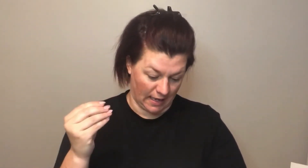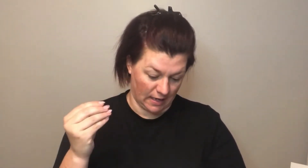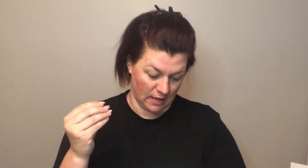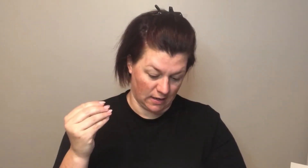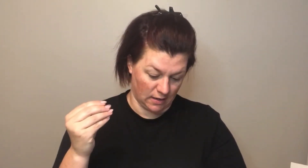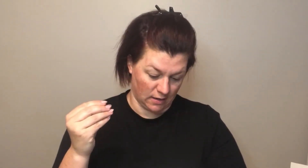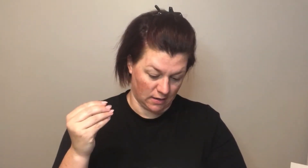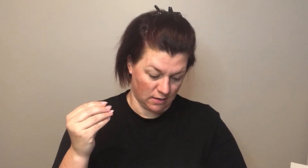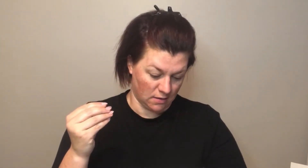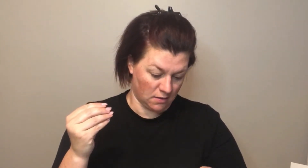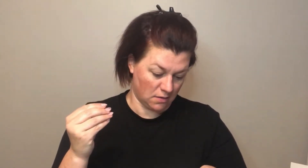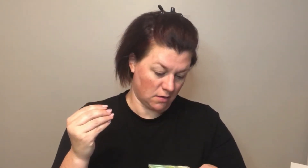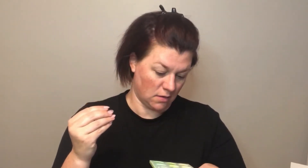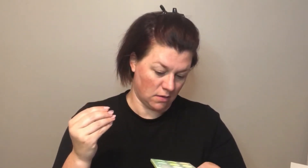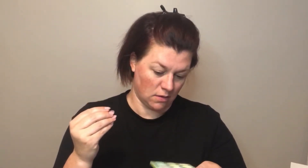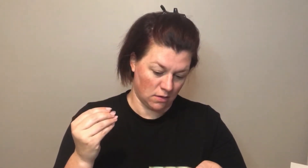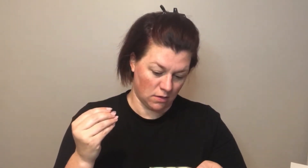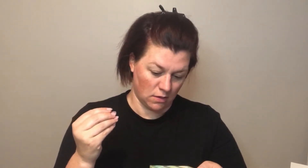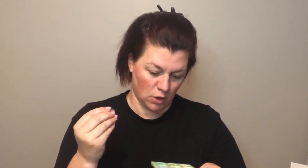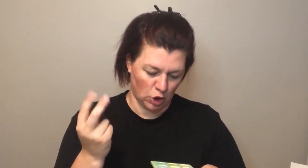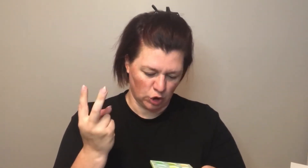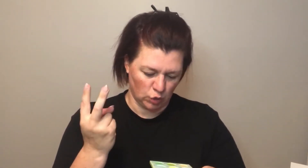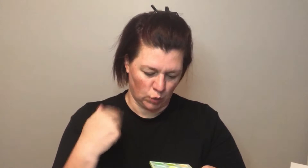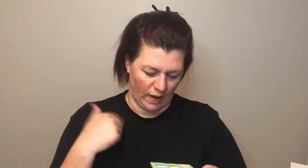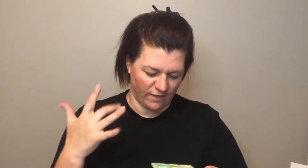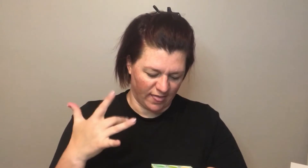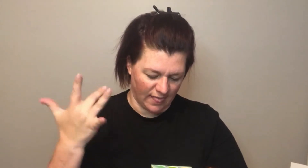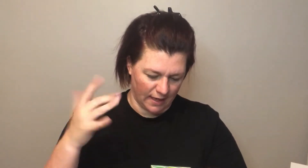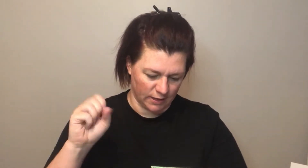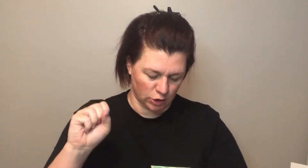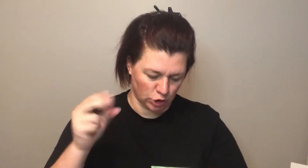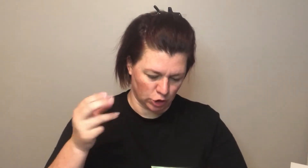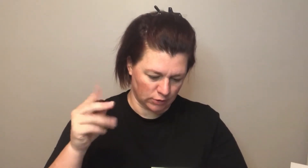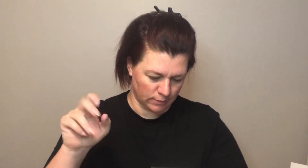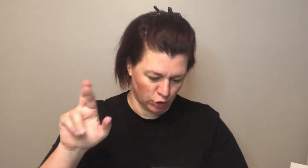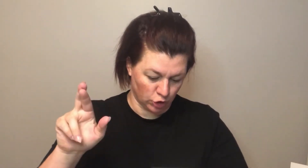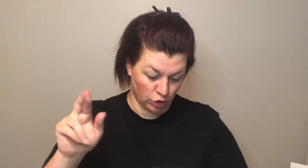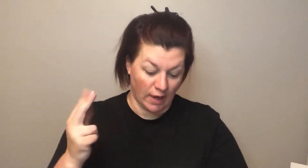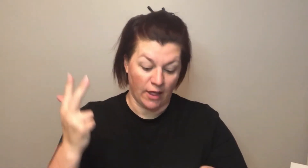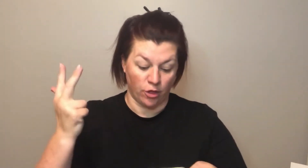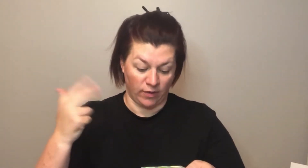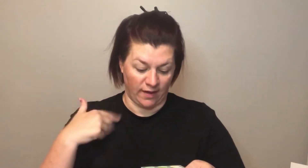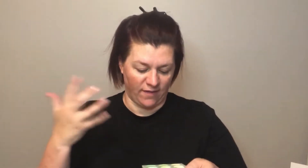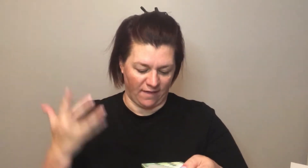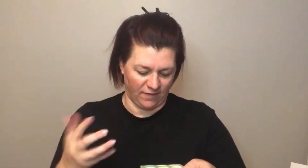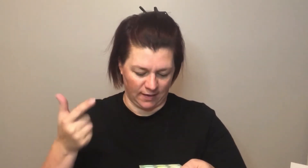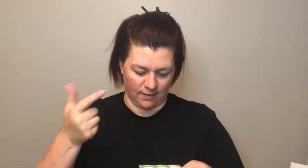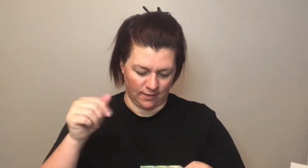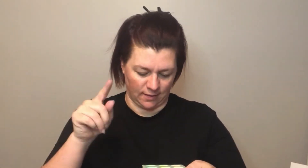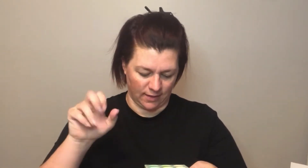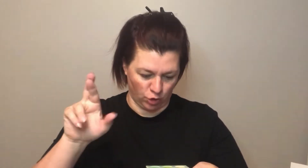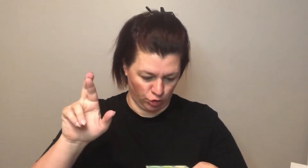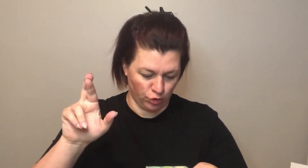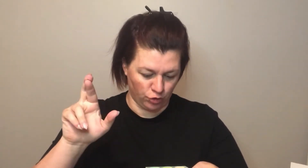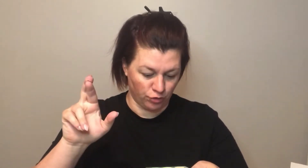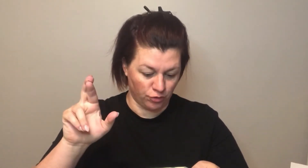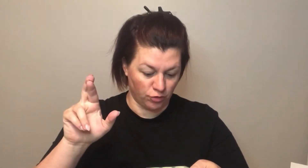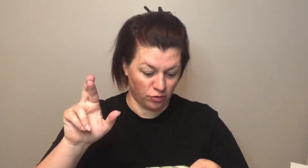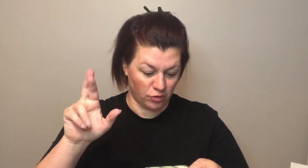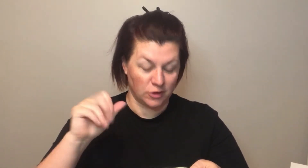matte shades, and it looks like two that have a light shimmer and three have a